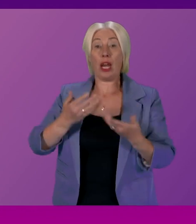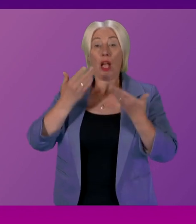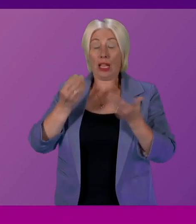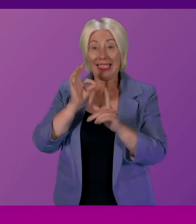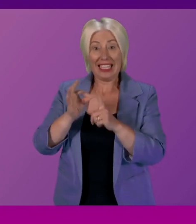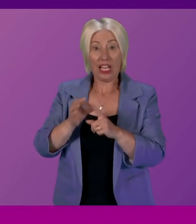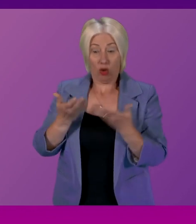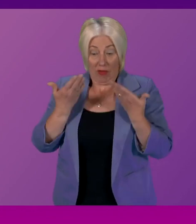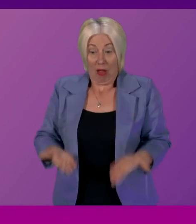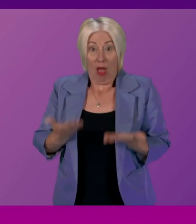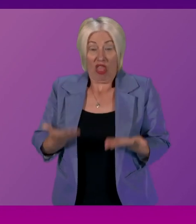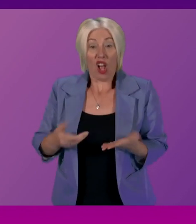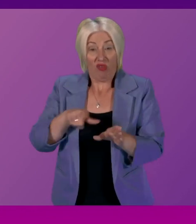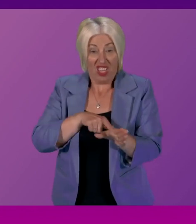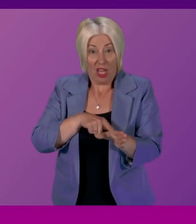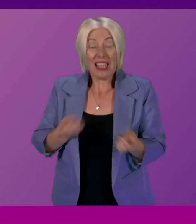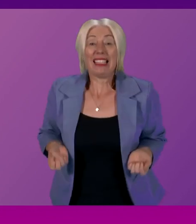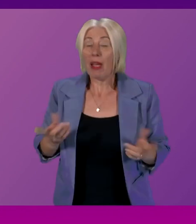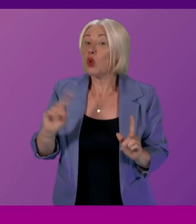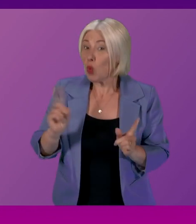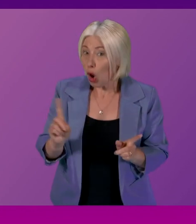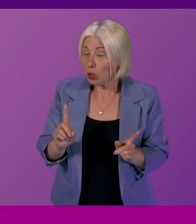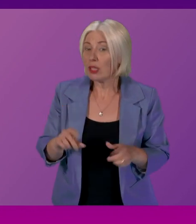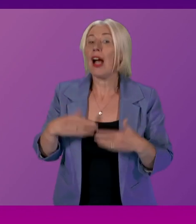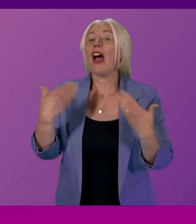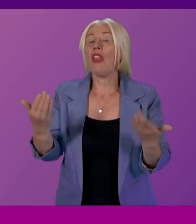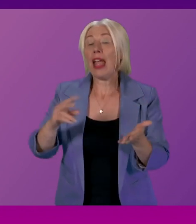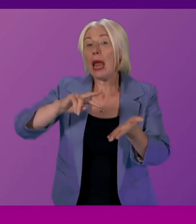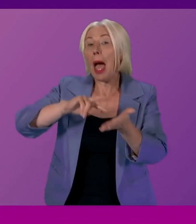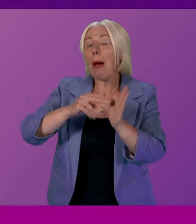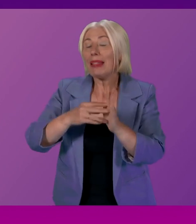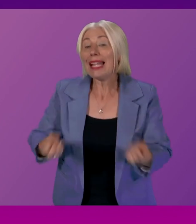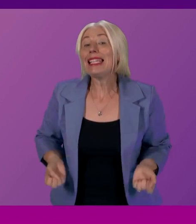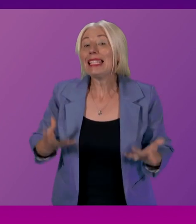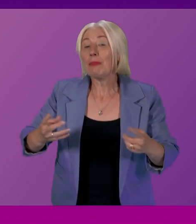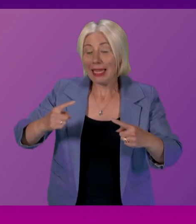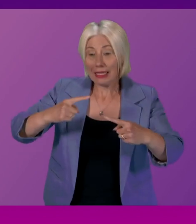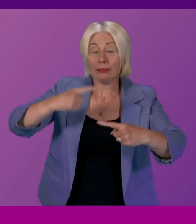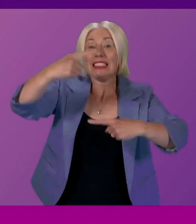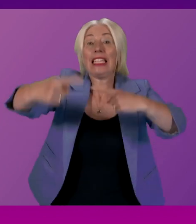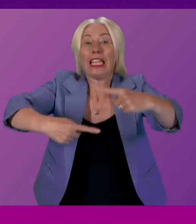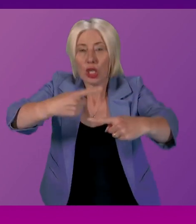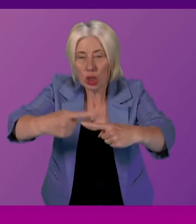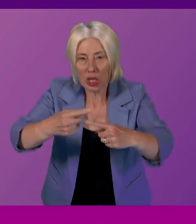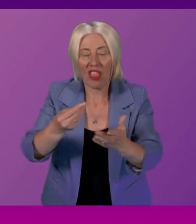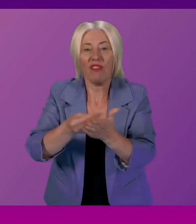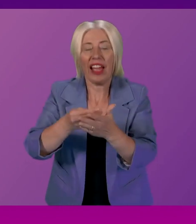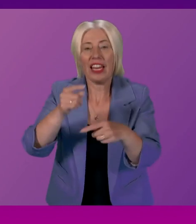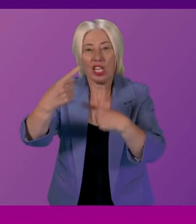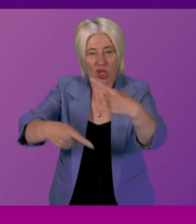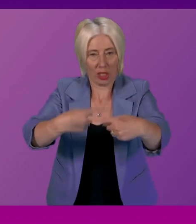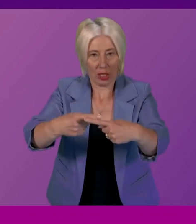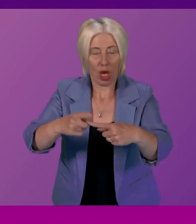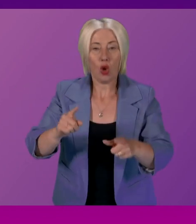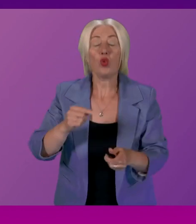of what is being spent in the current year, and what the planned spending will be in the next financial year, so that Parliament can